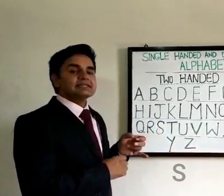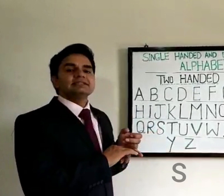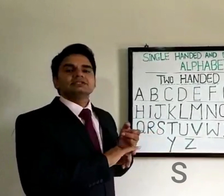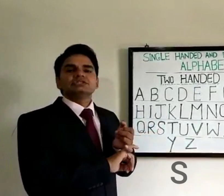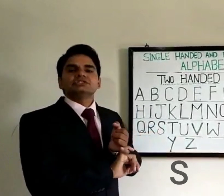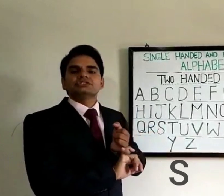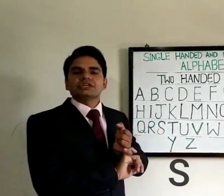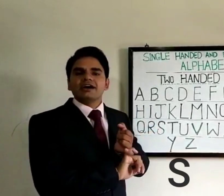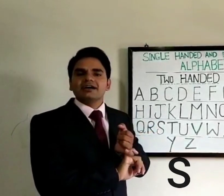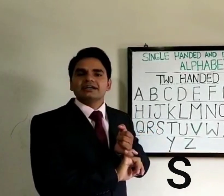S,